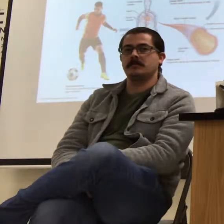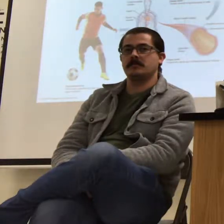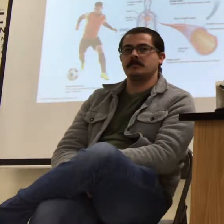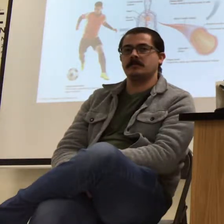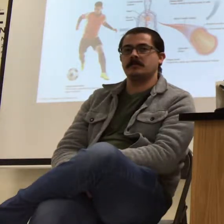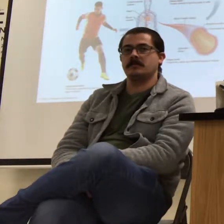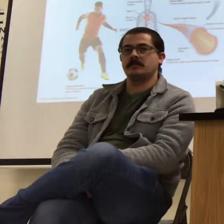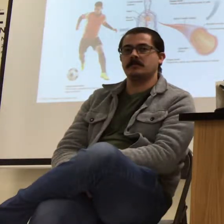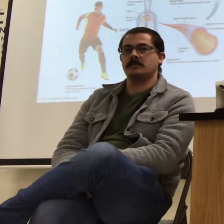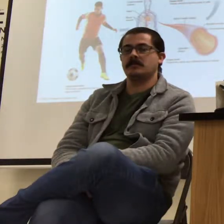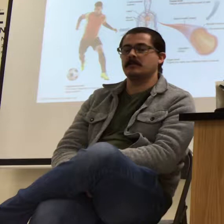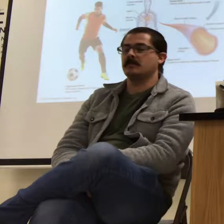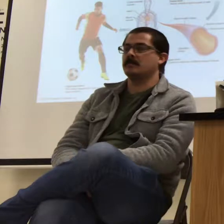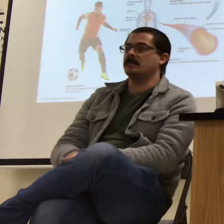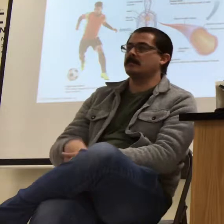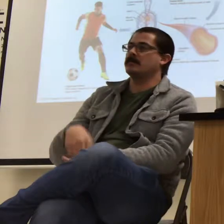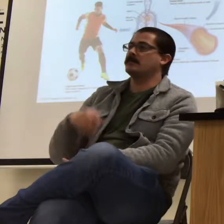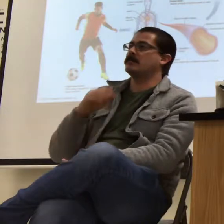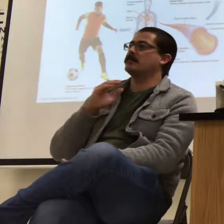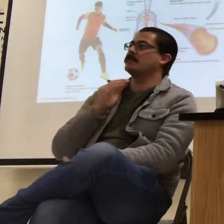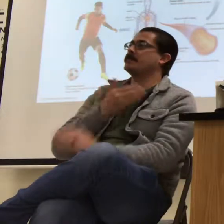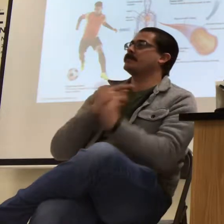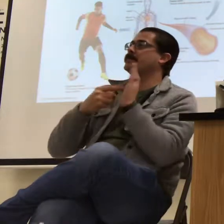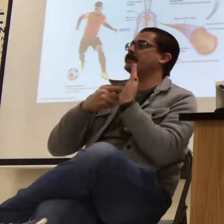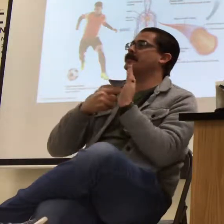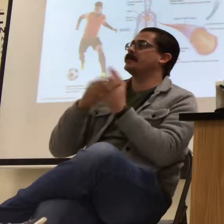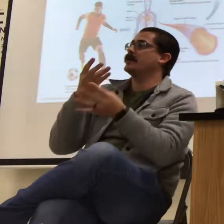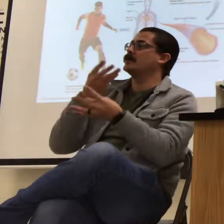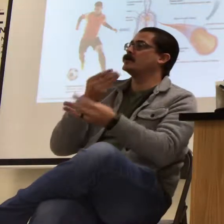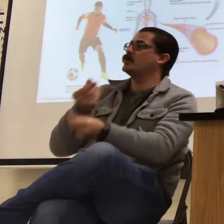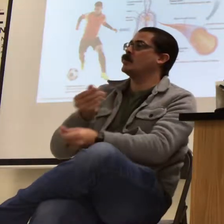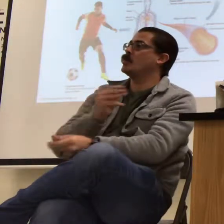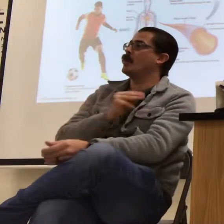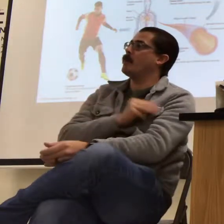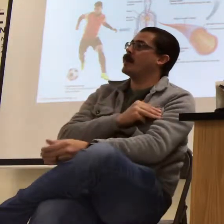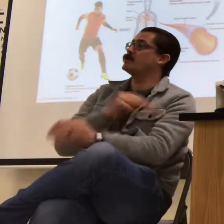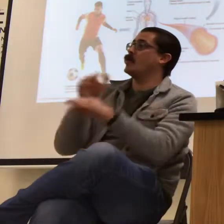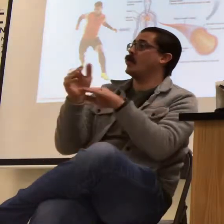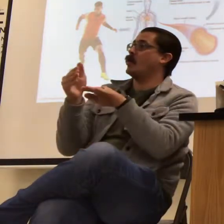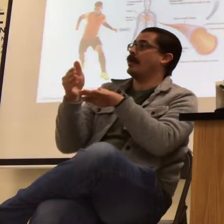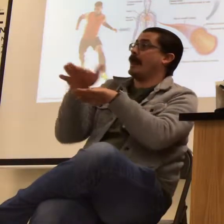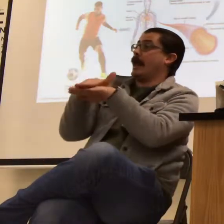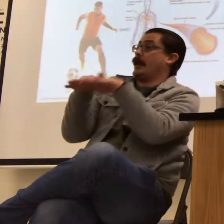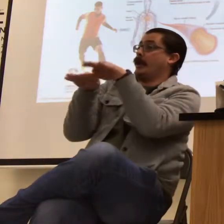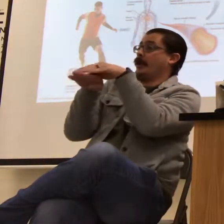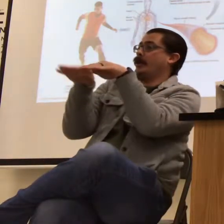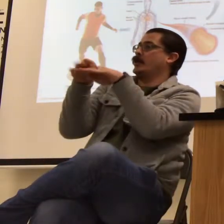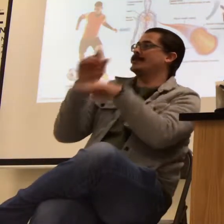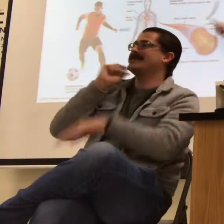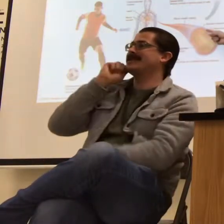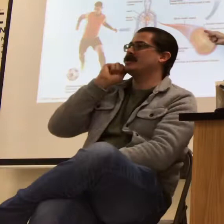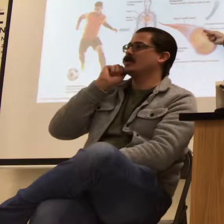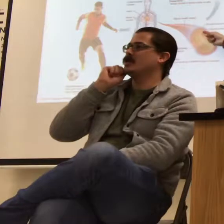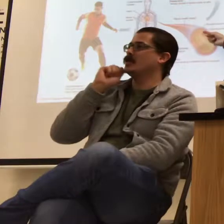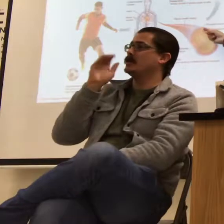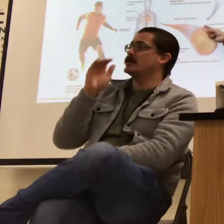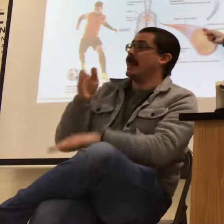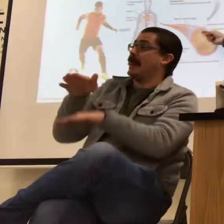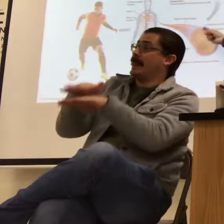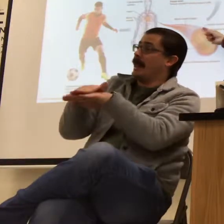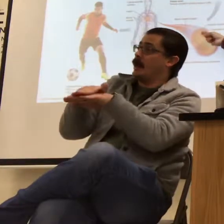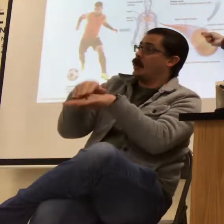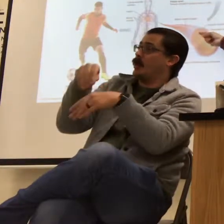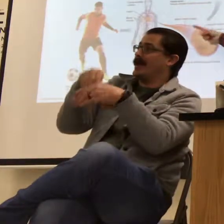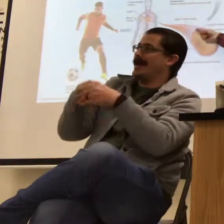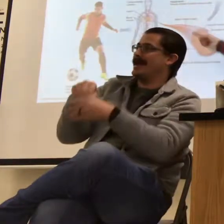So in our example, the smooth muscle layer, the smooth muscle tissue is a layer within a